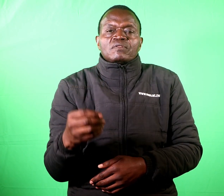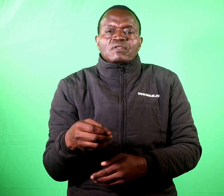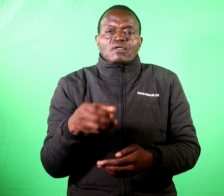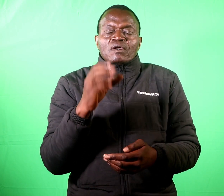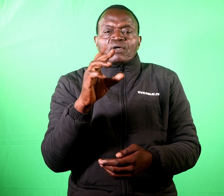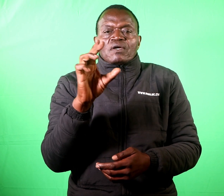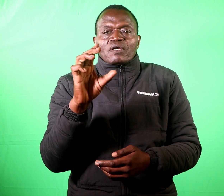production,